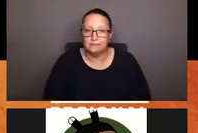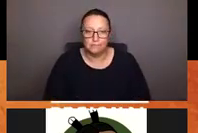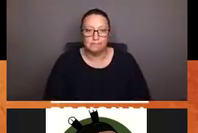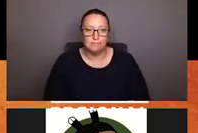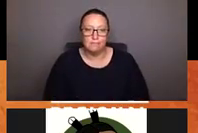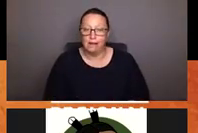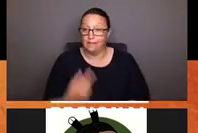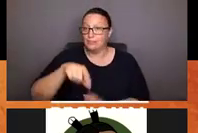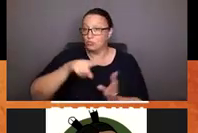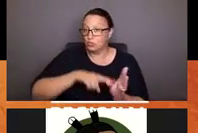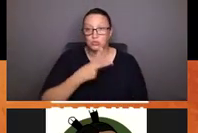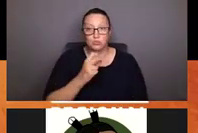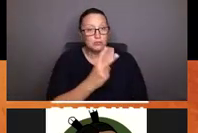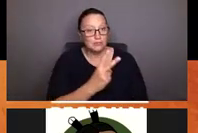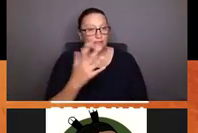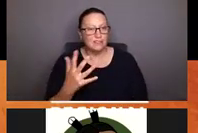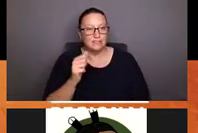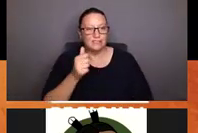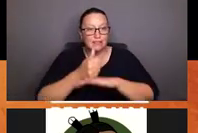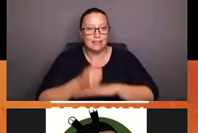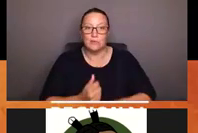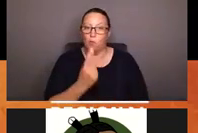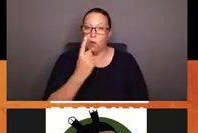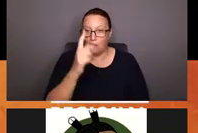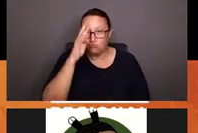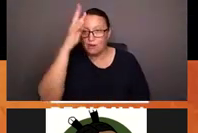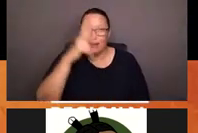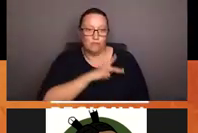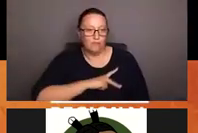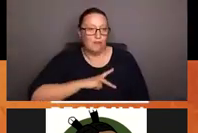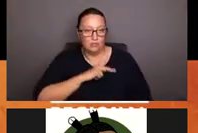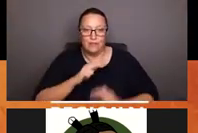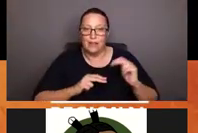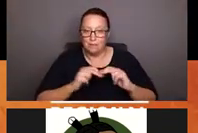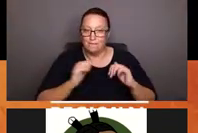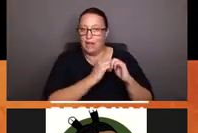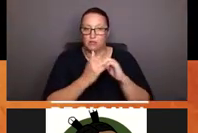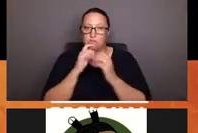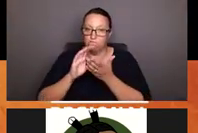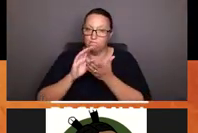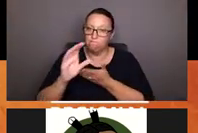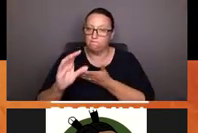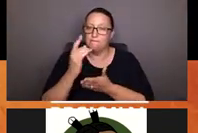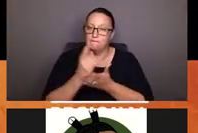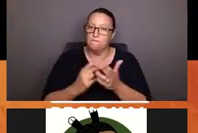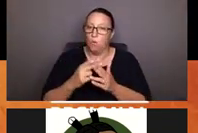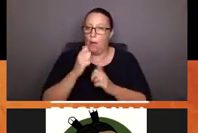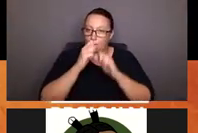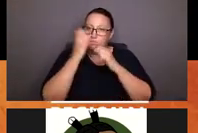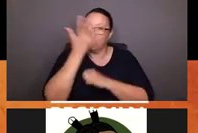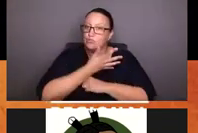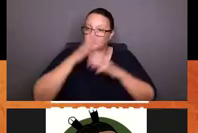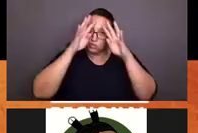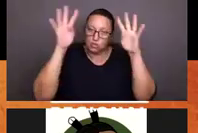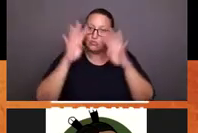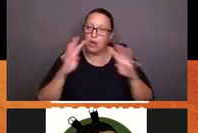In 2025, at least one Creative and Professional Development Fellowship will be designated for Aboriginal and Torres Strait Islander